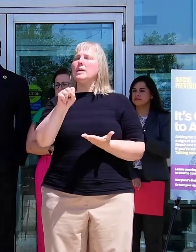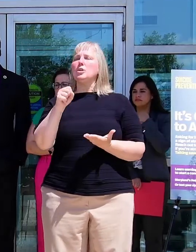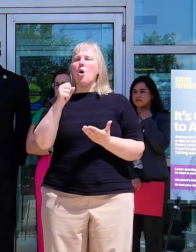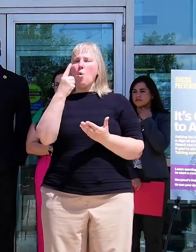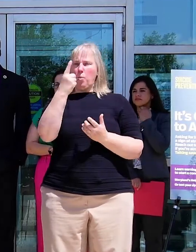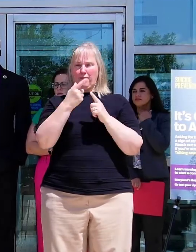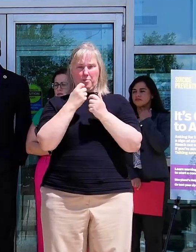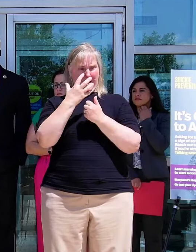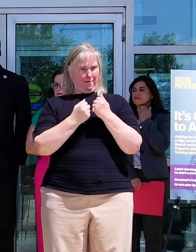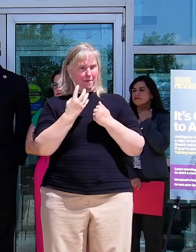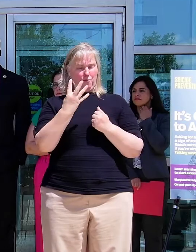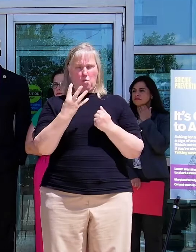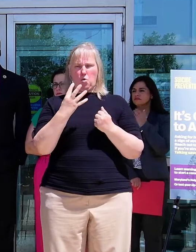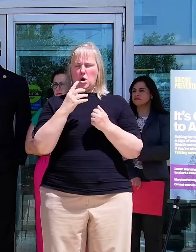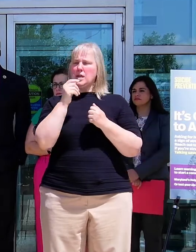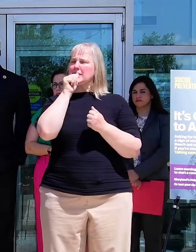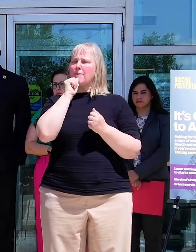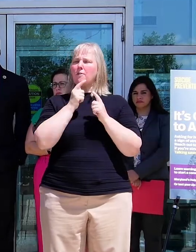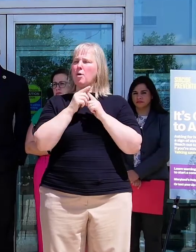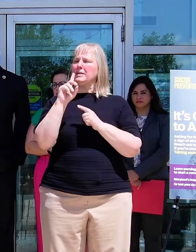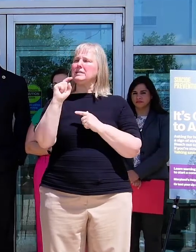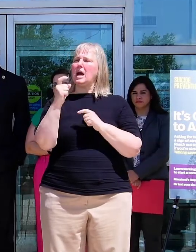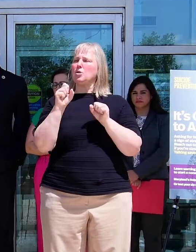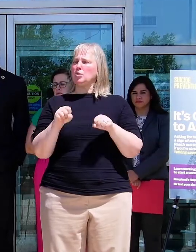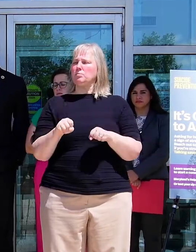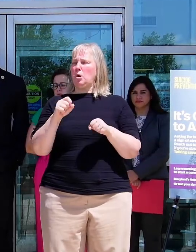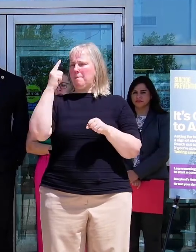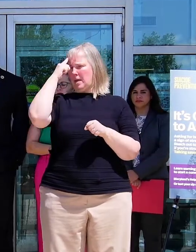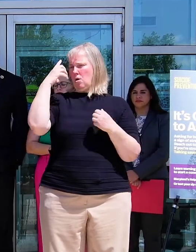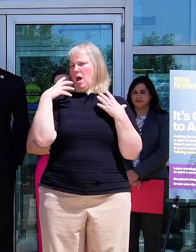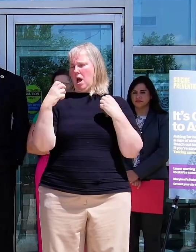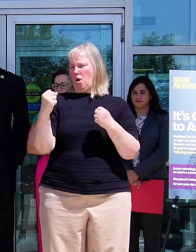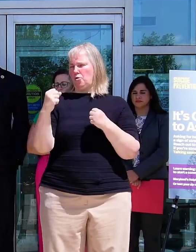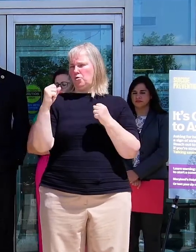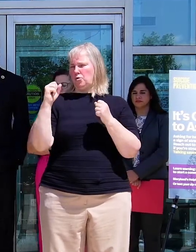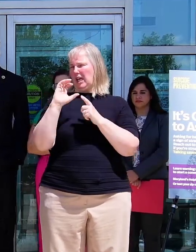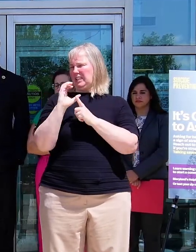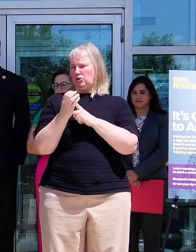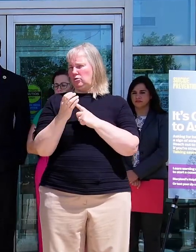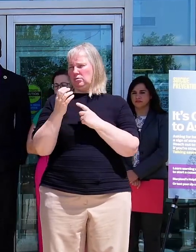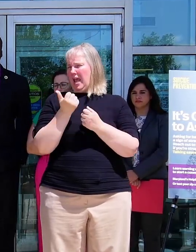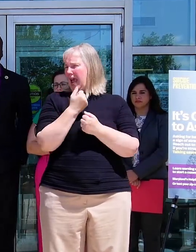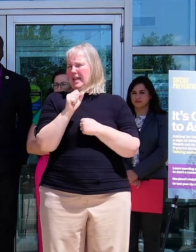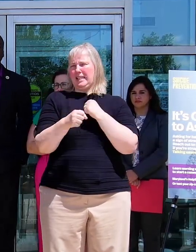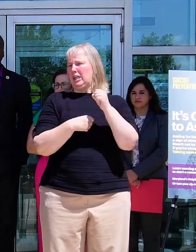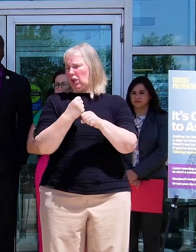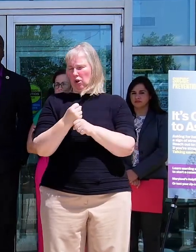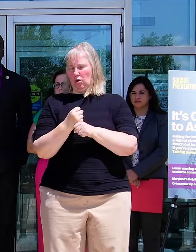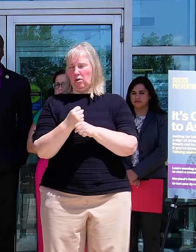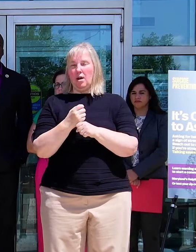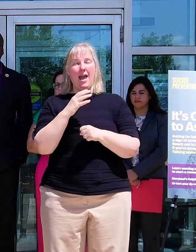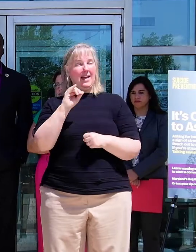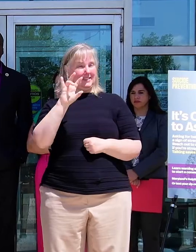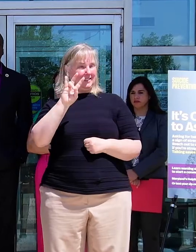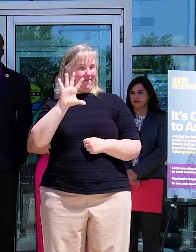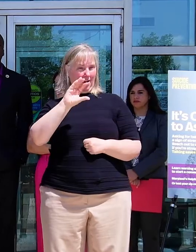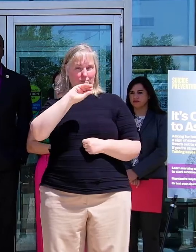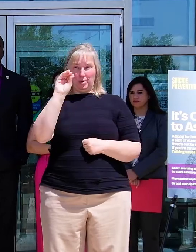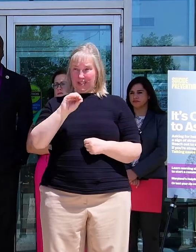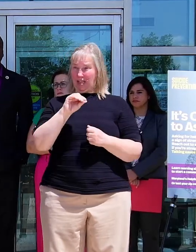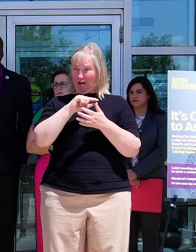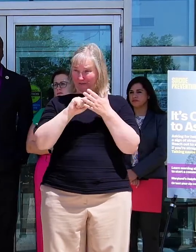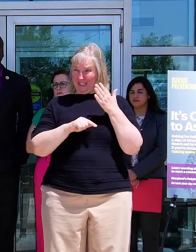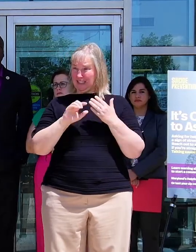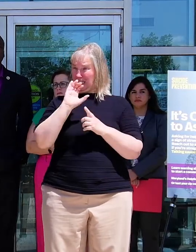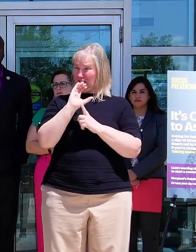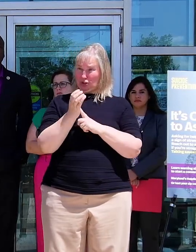in 4 suffer from a diagnosable mental health condition in any given year, and 75% of these